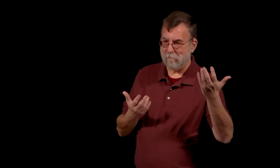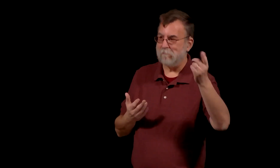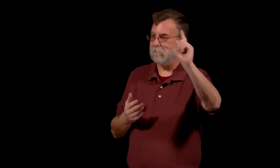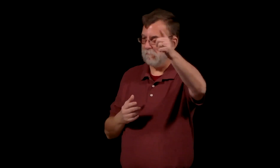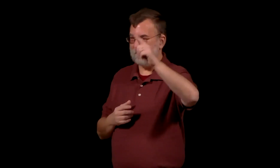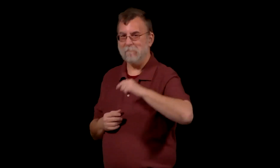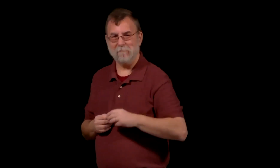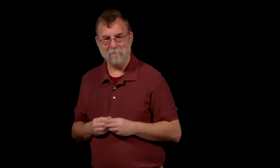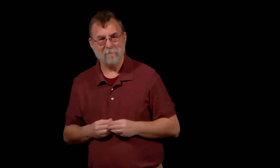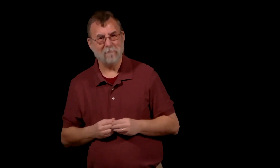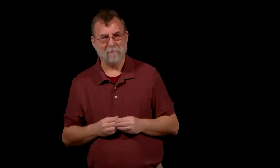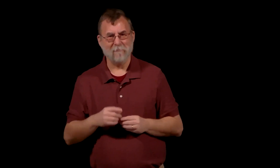Growth in love. Good.